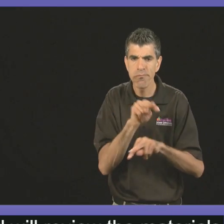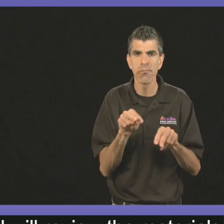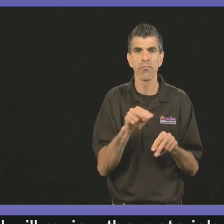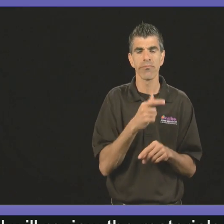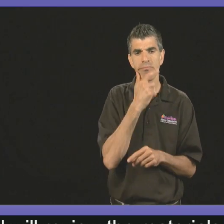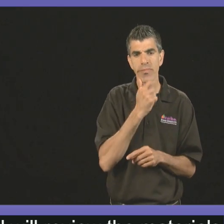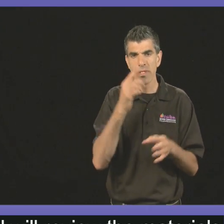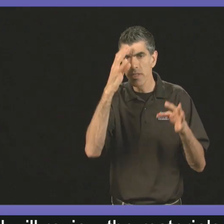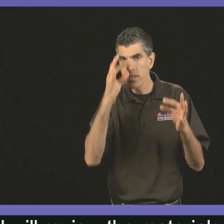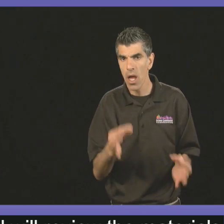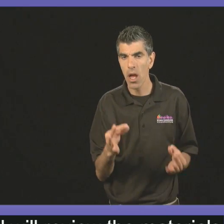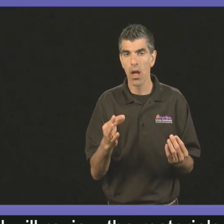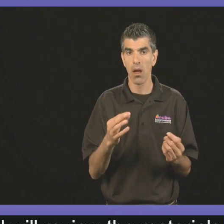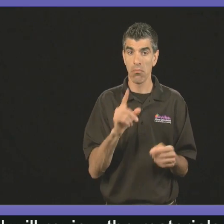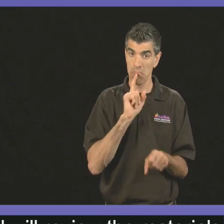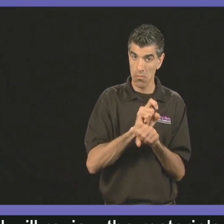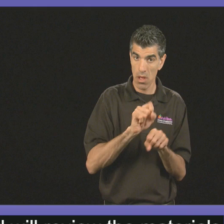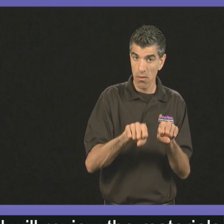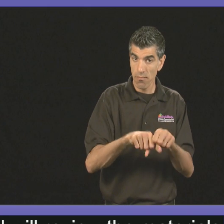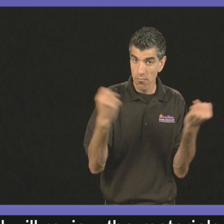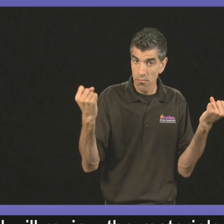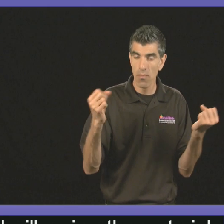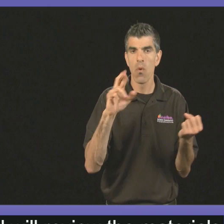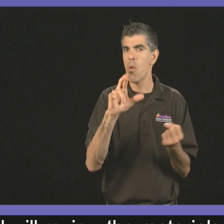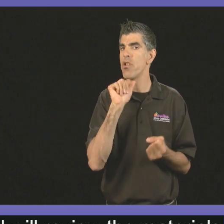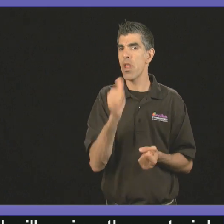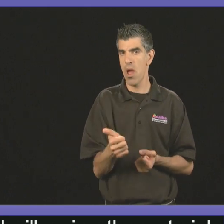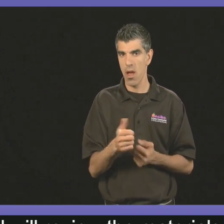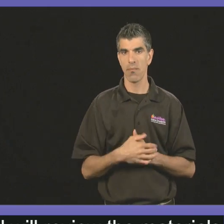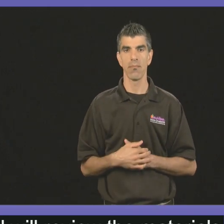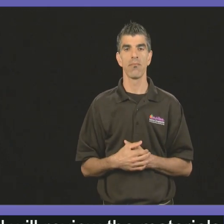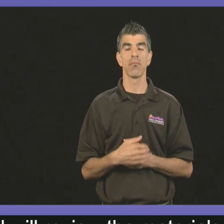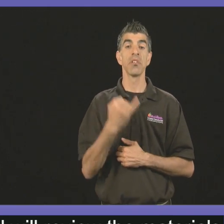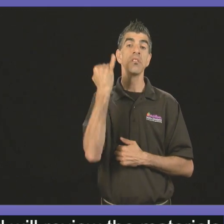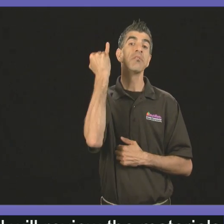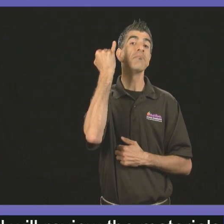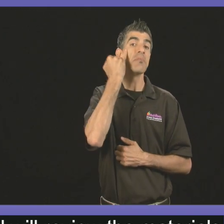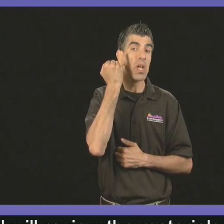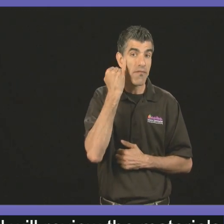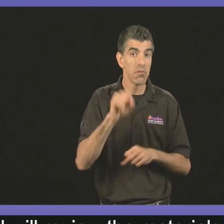full board will review the materials to see if a violation occurred or not.